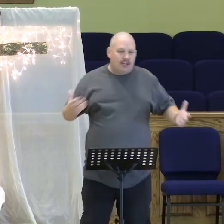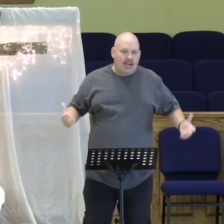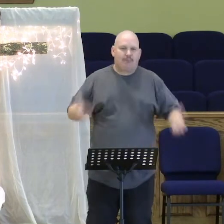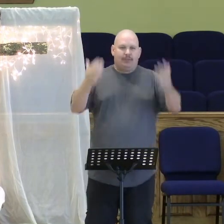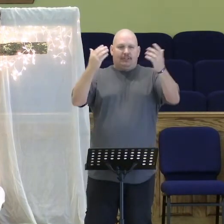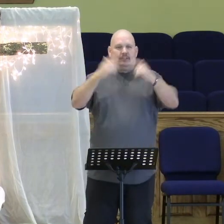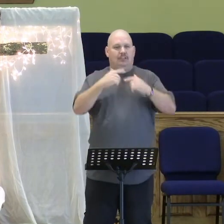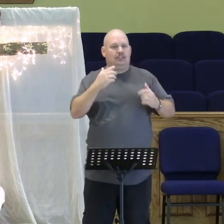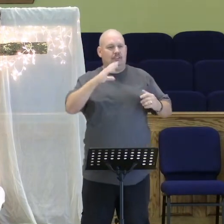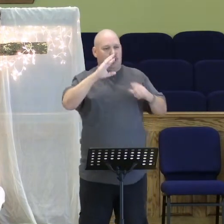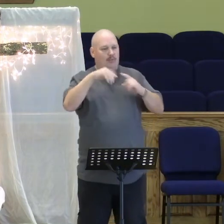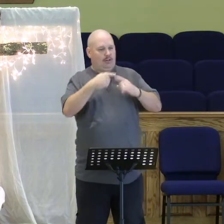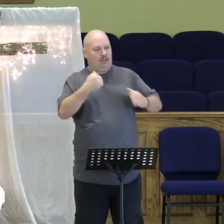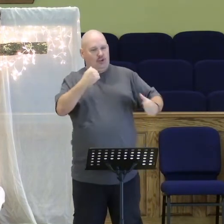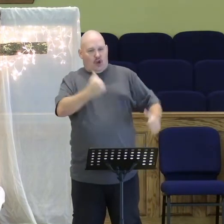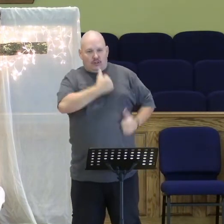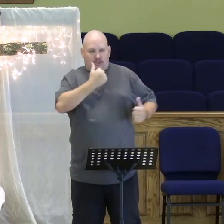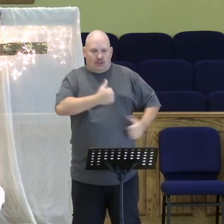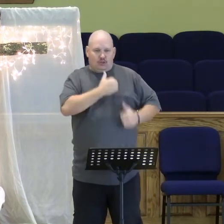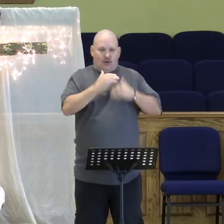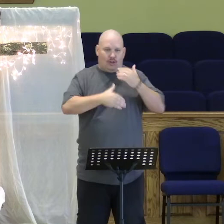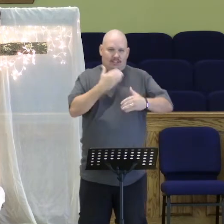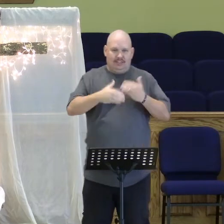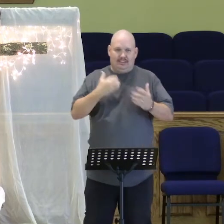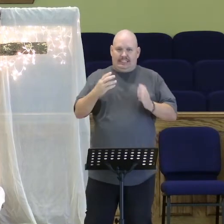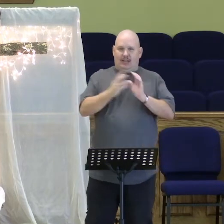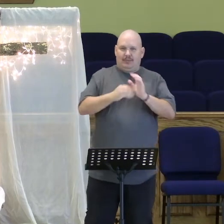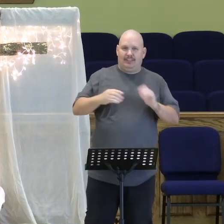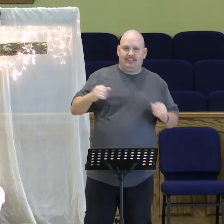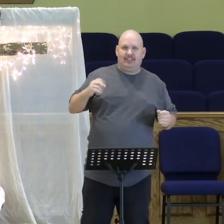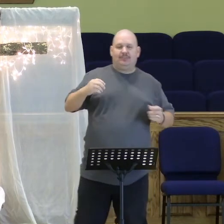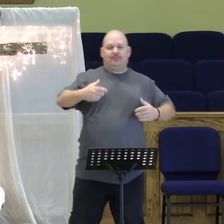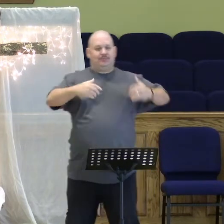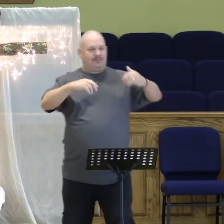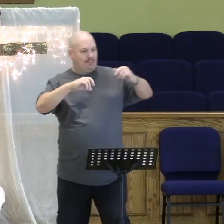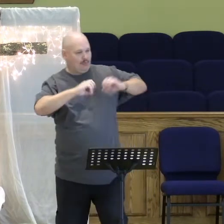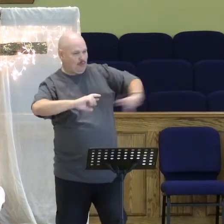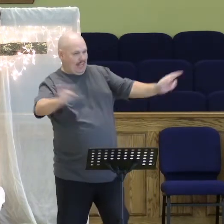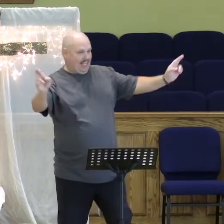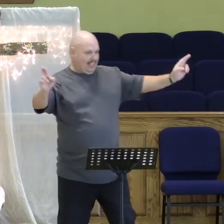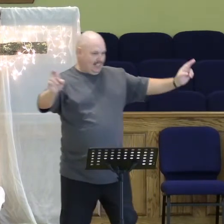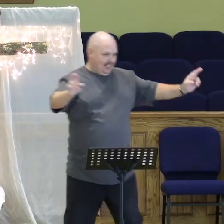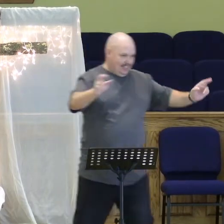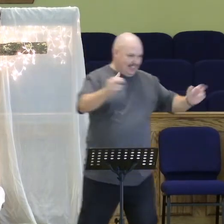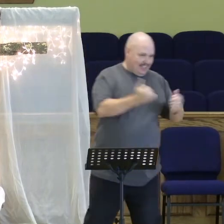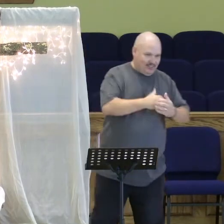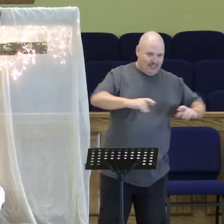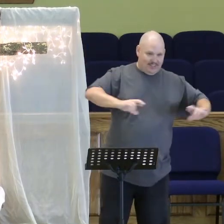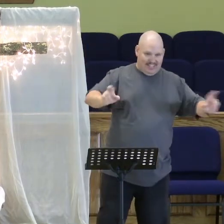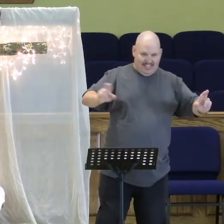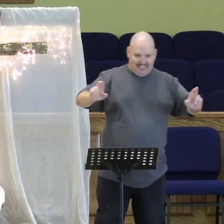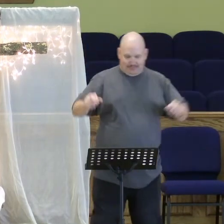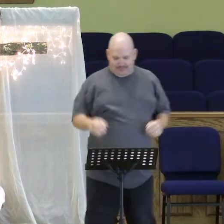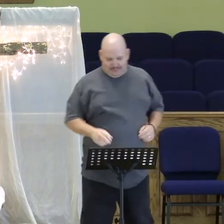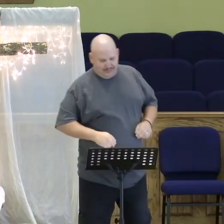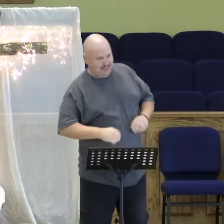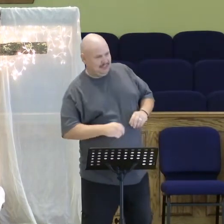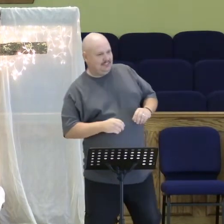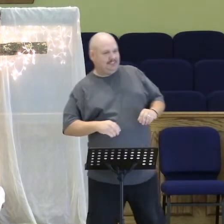of us to go ahead and stand up. And we're going to go along and sing this song, Onward Christian Soldiers. So everyone ready? Just sing along